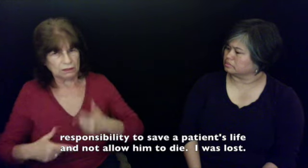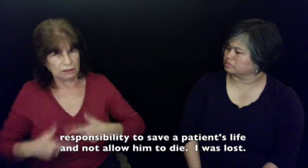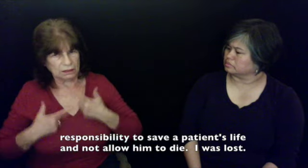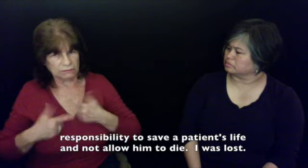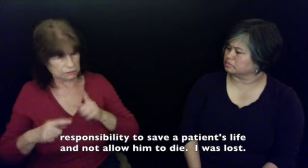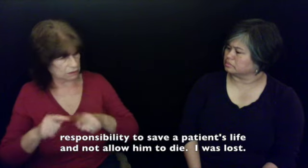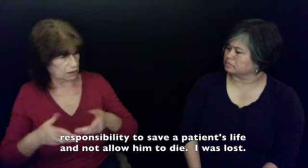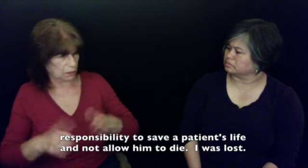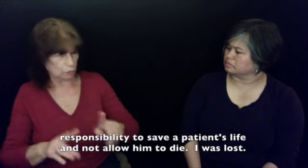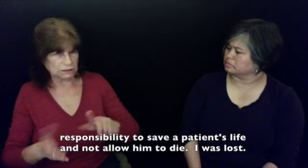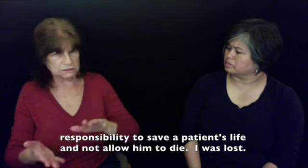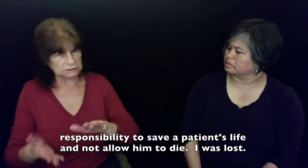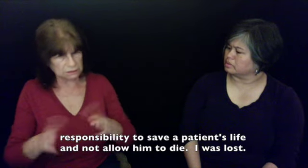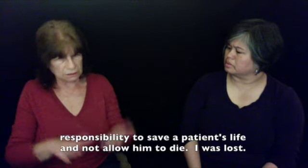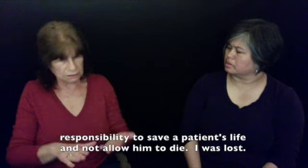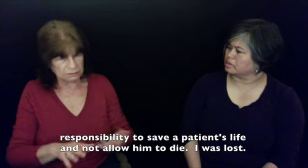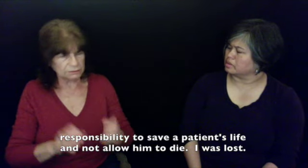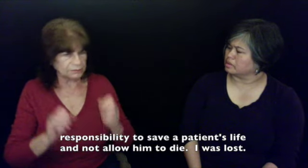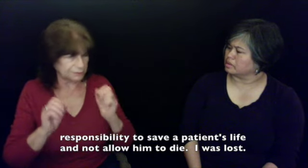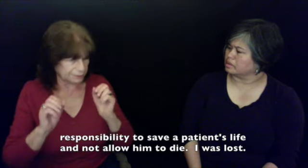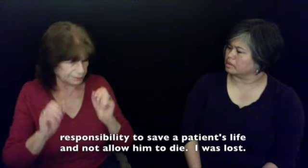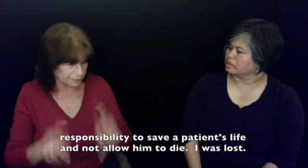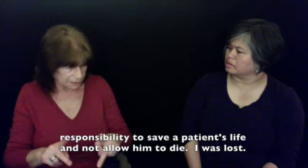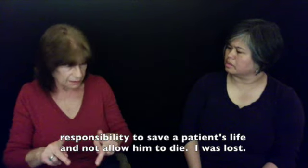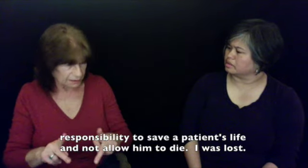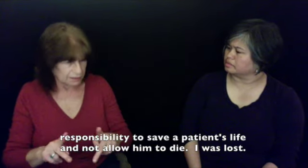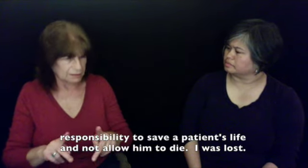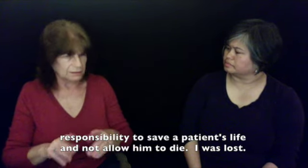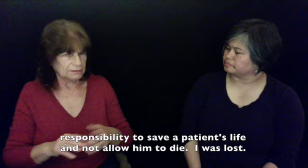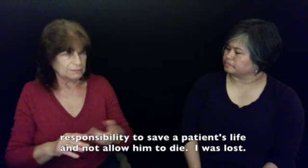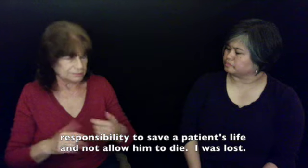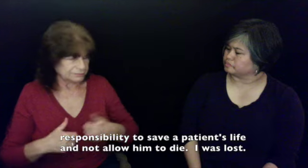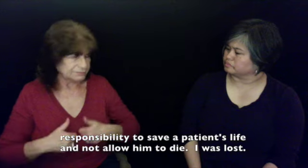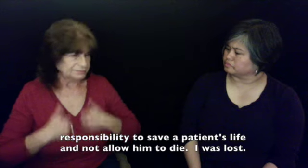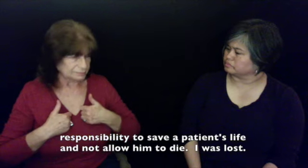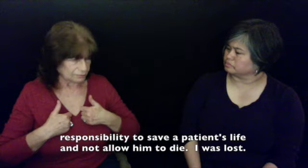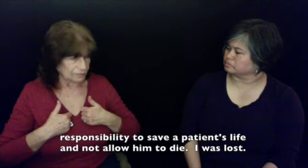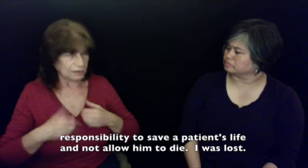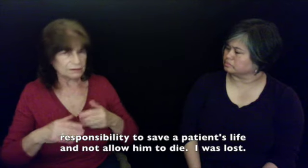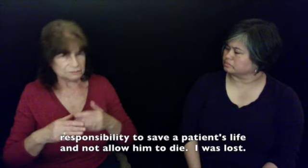patient's life and not allow him to die. I was lost.